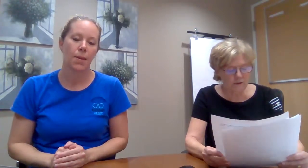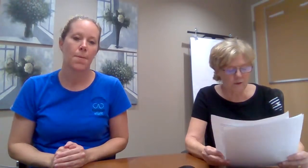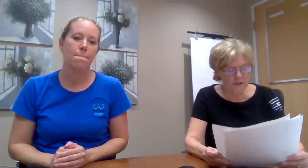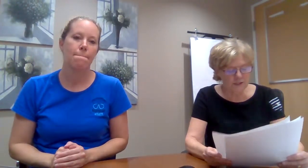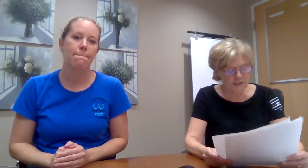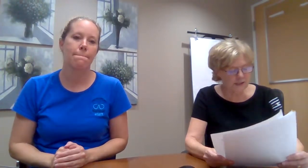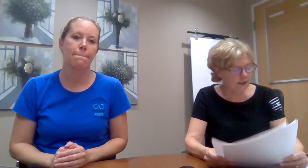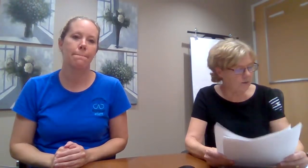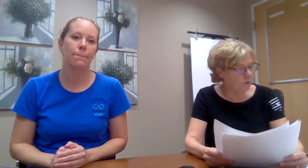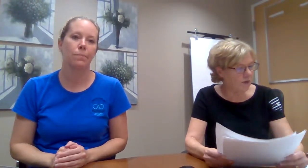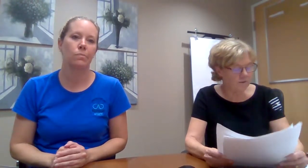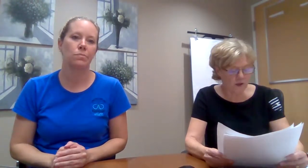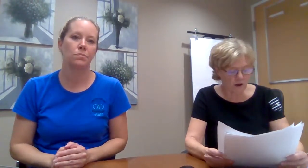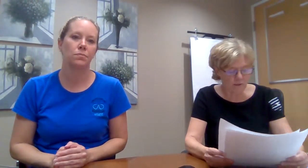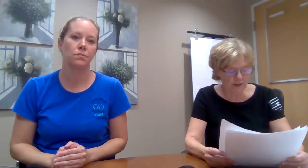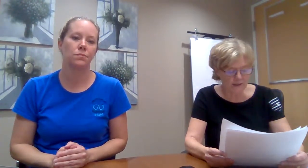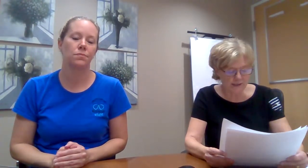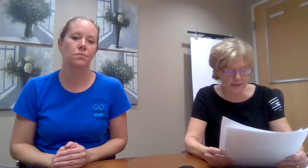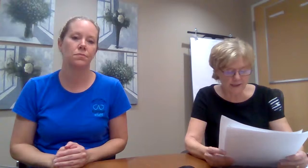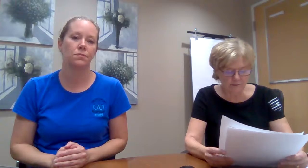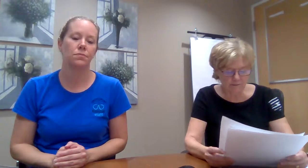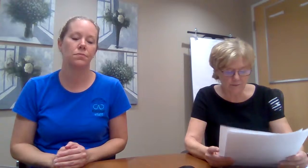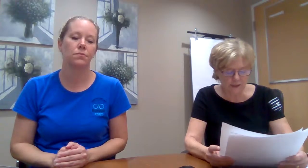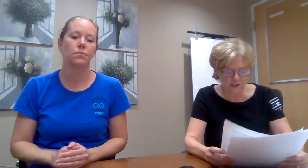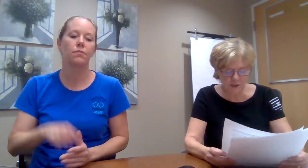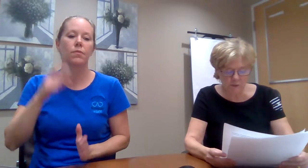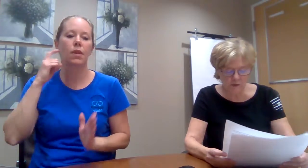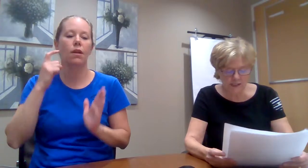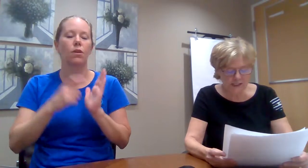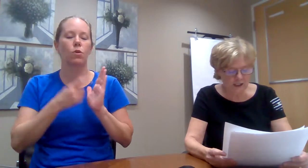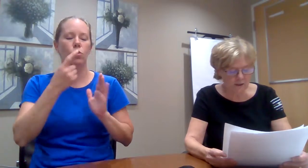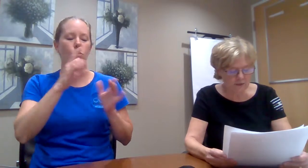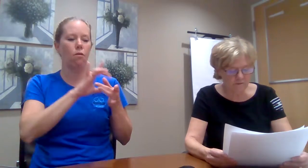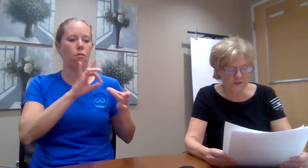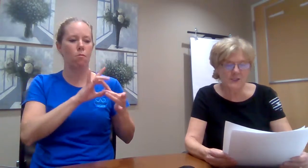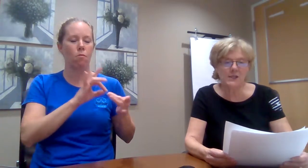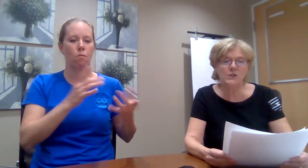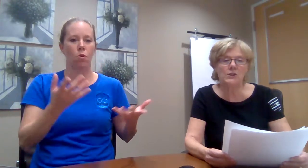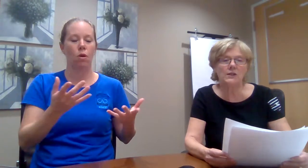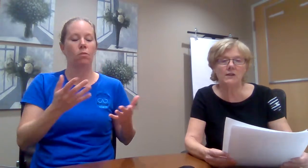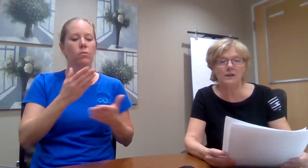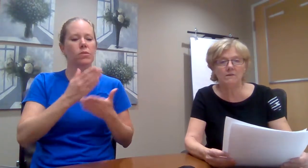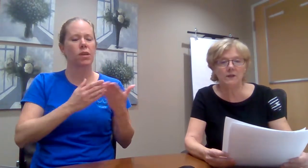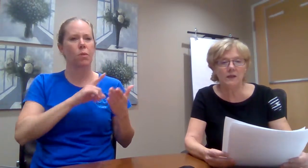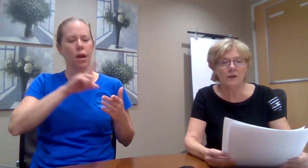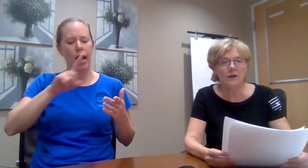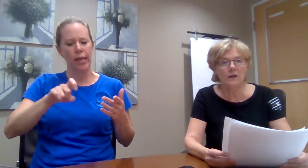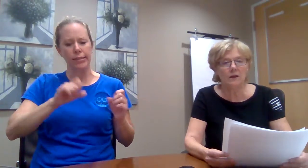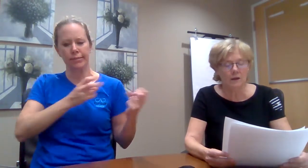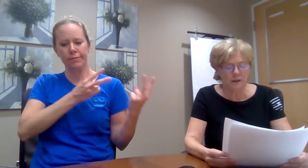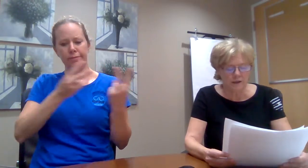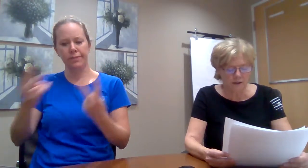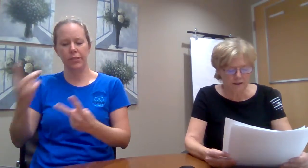I noticed in one of the comments that someone was asking about visitation in the